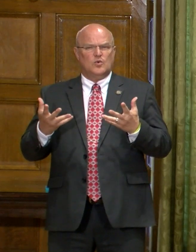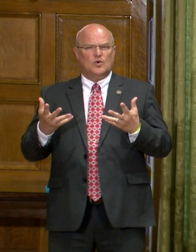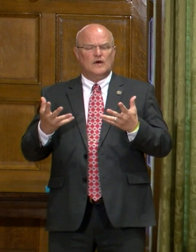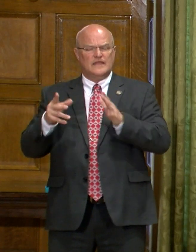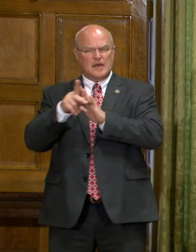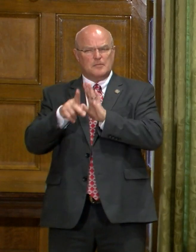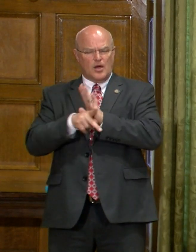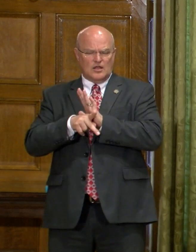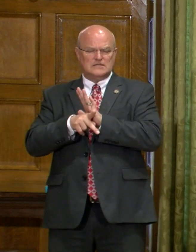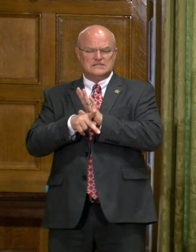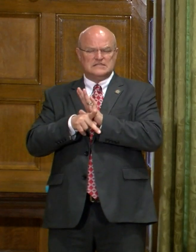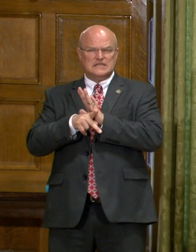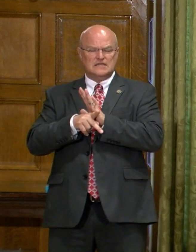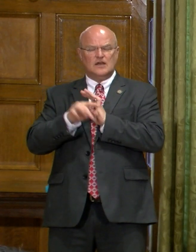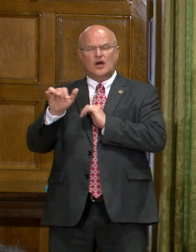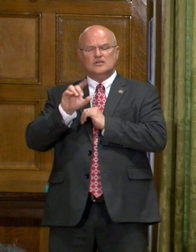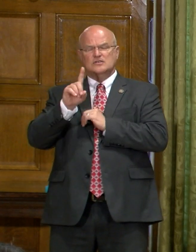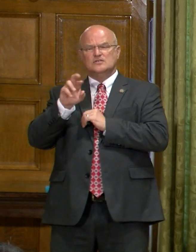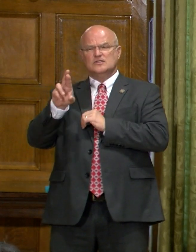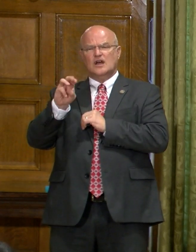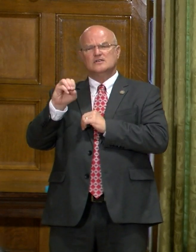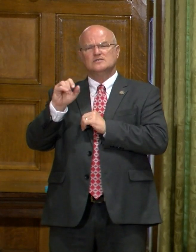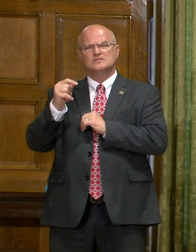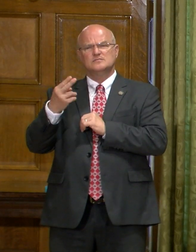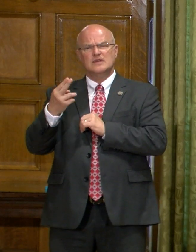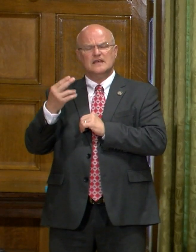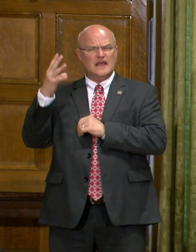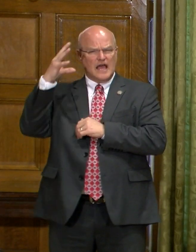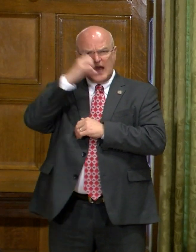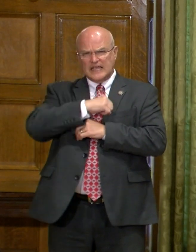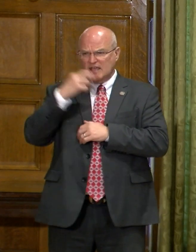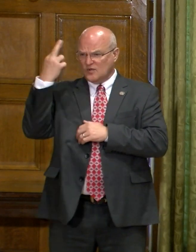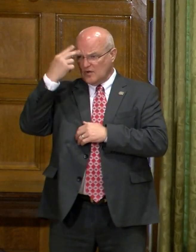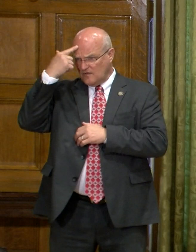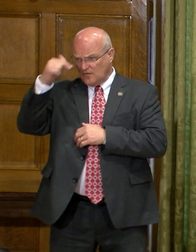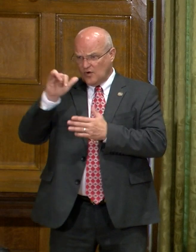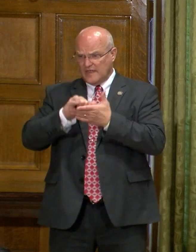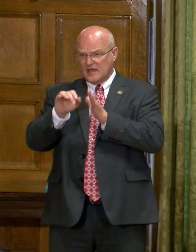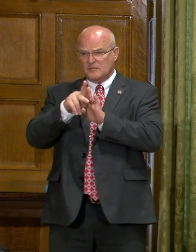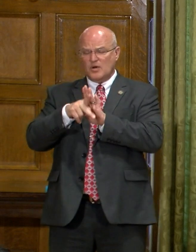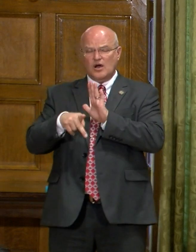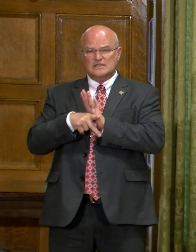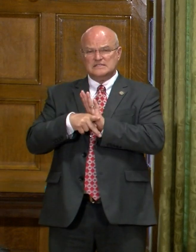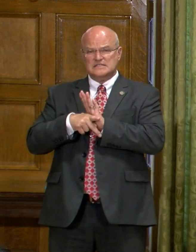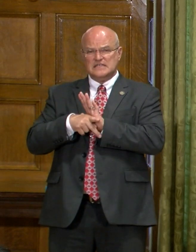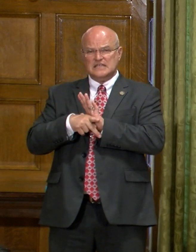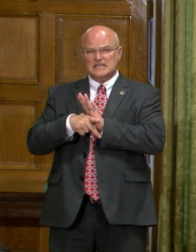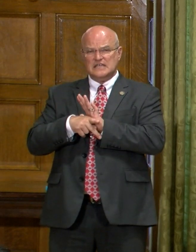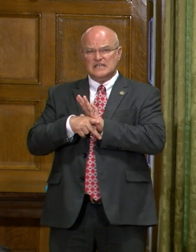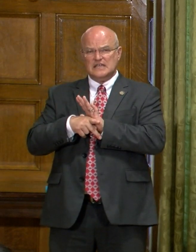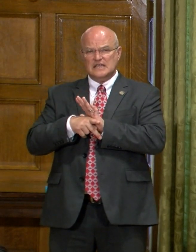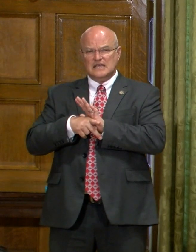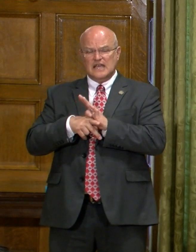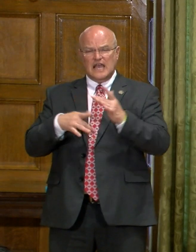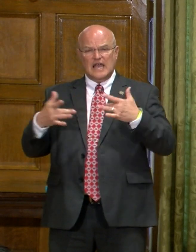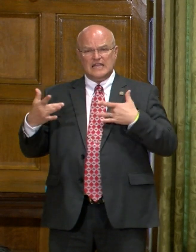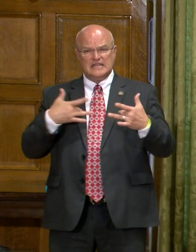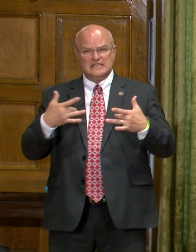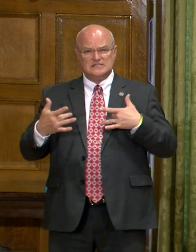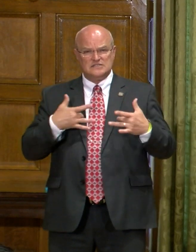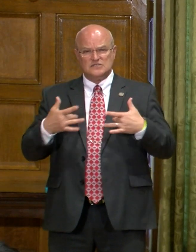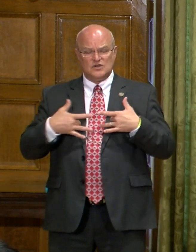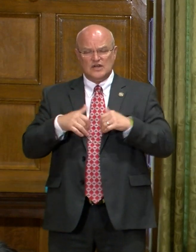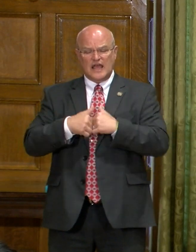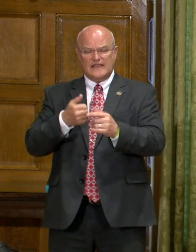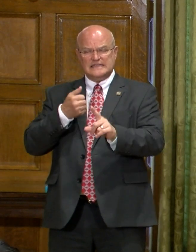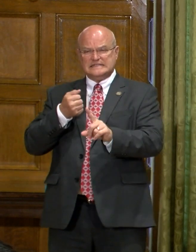policy. I guess, and also Dr. Smith, the rationale behind that policy and any concerns about